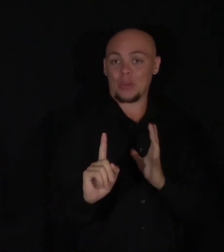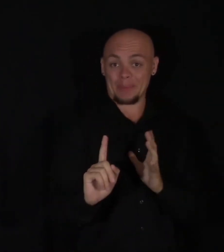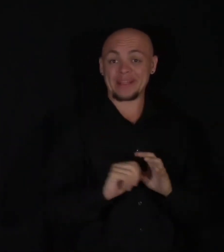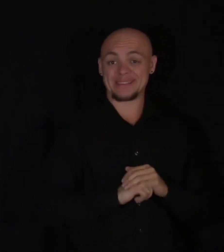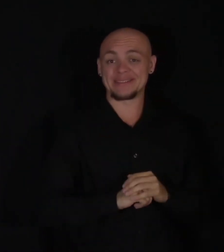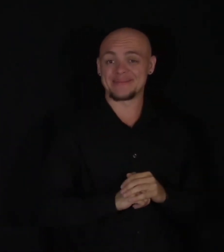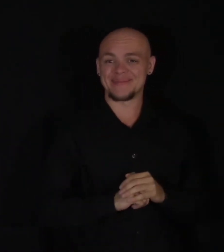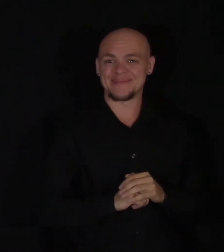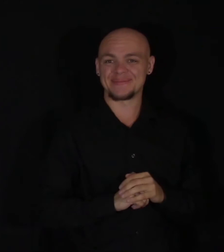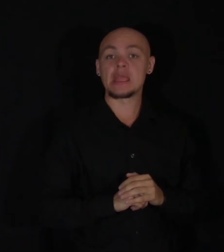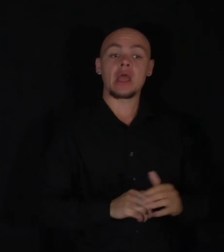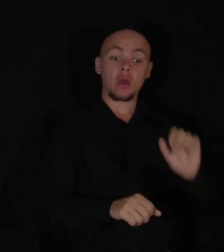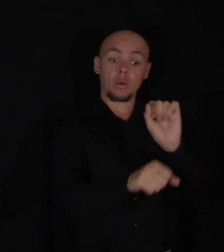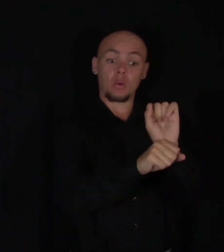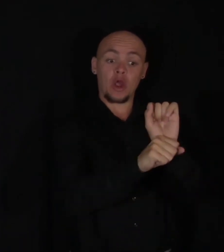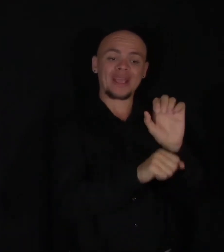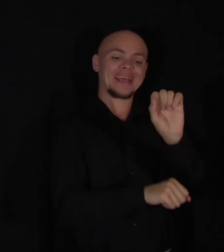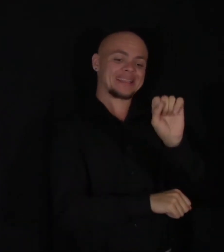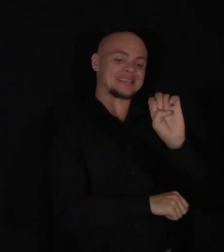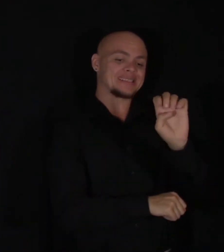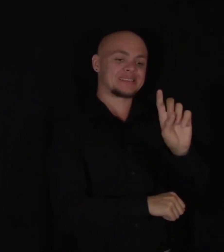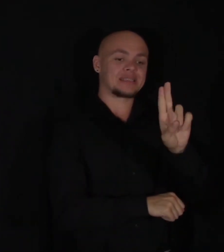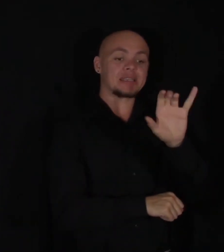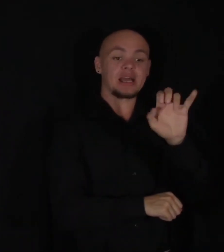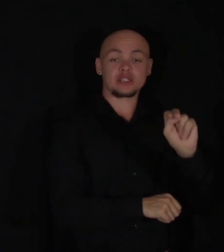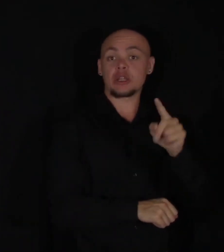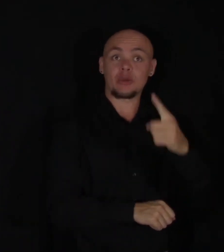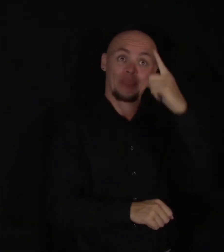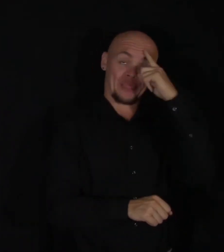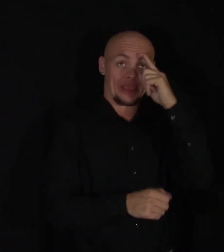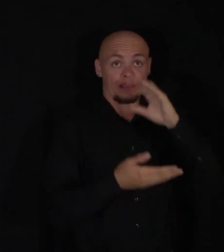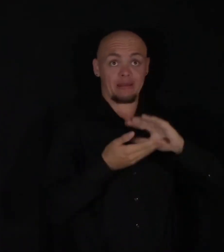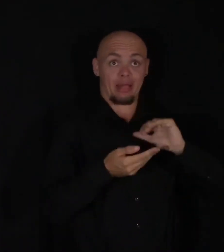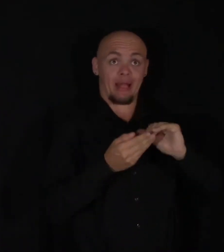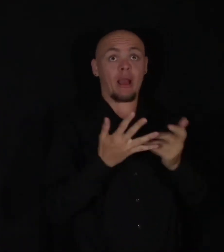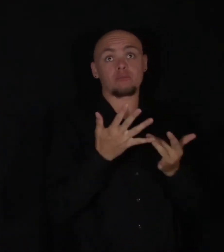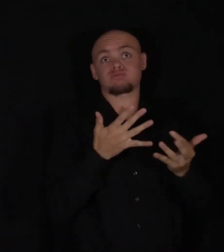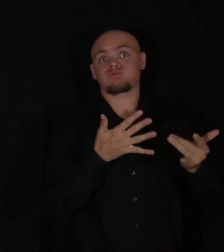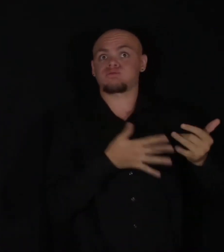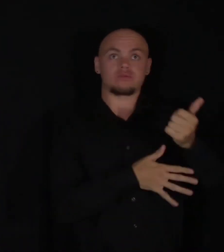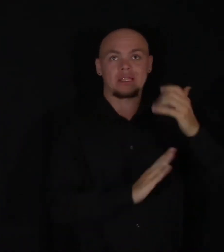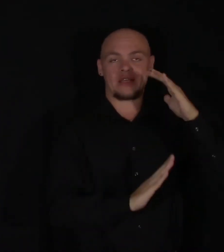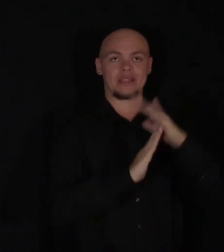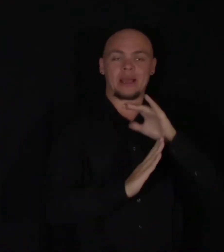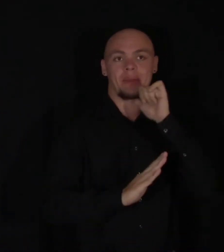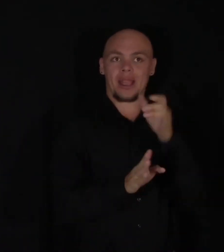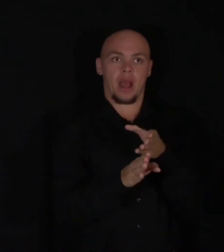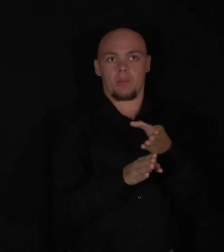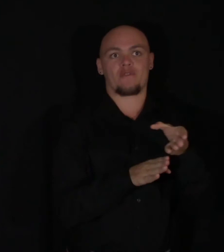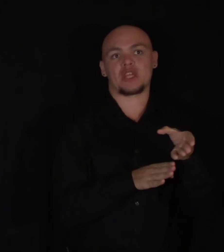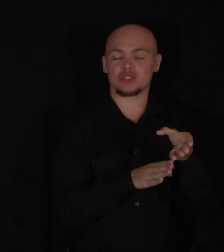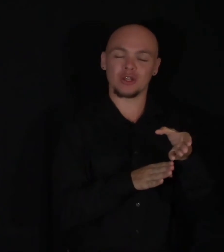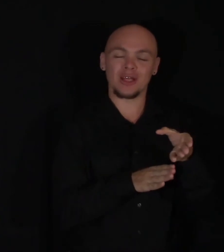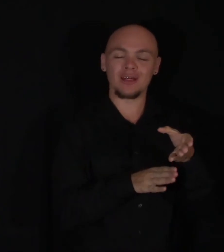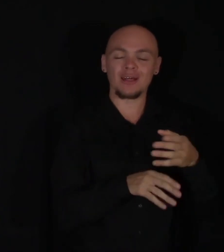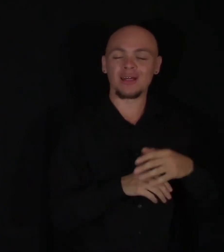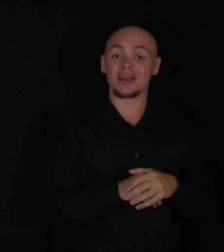and seduction, we immediately go to sleeping your way to the top and being unprofessional. You know